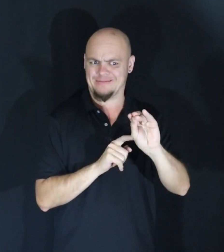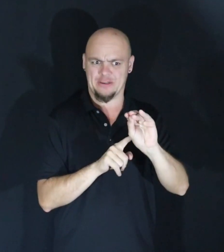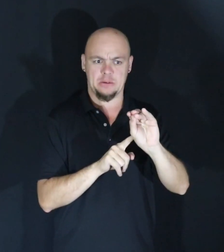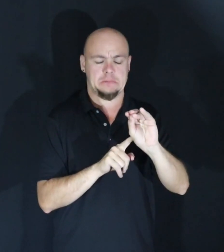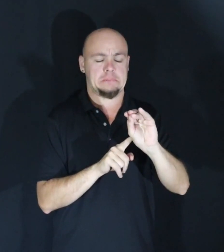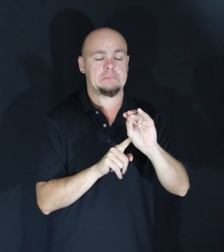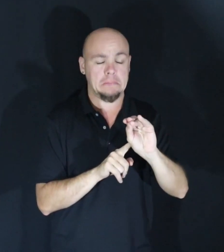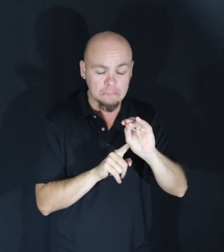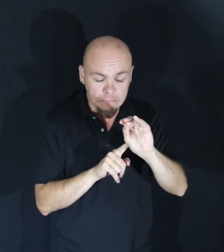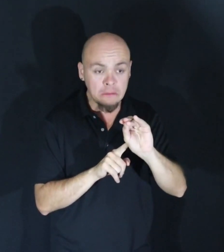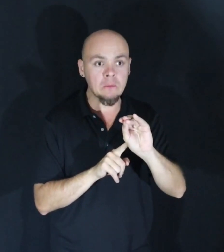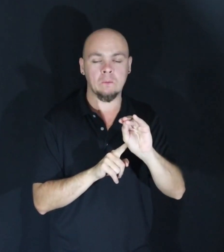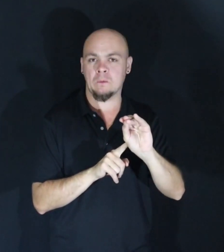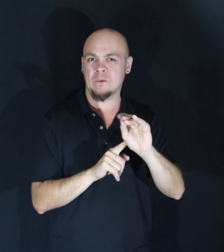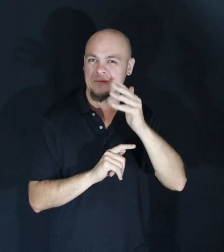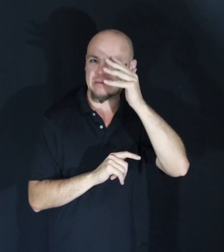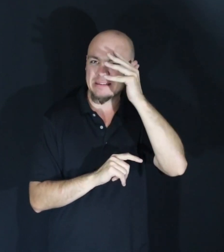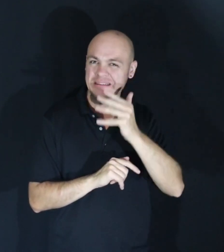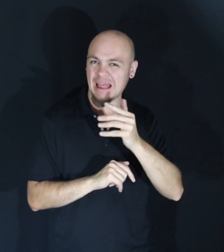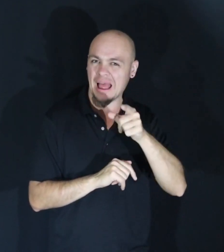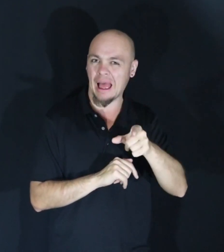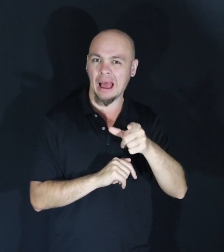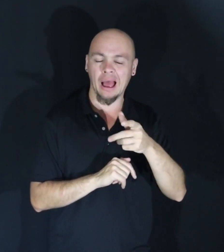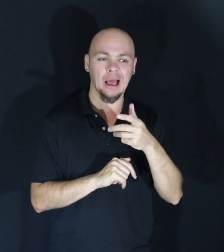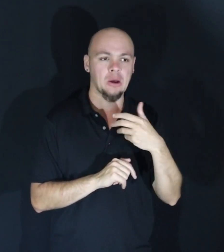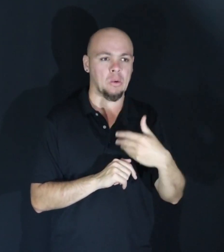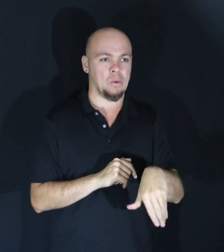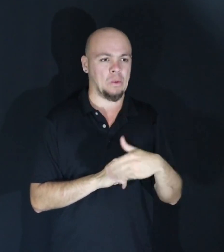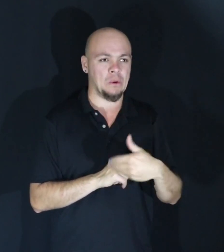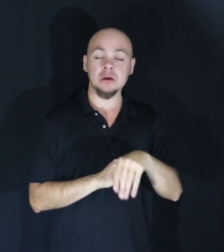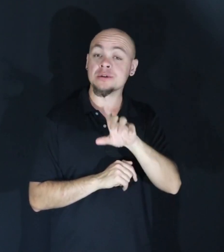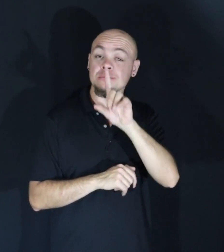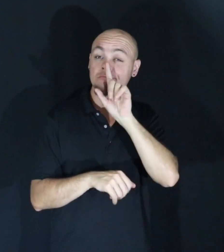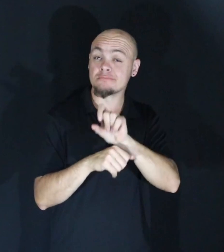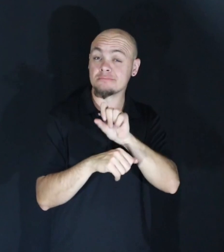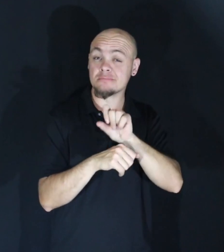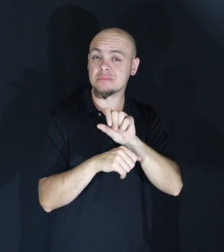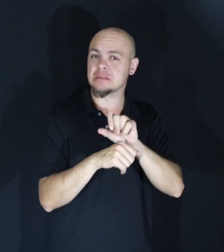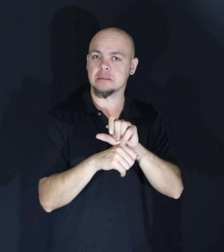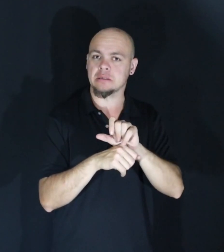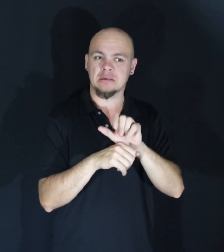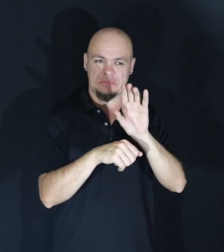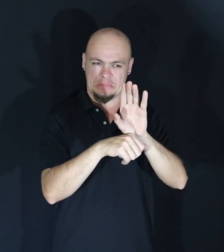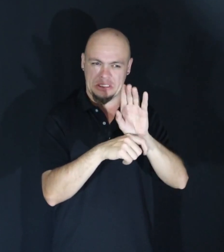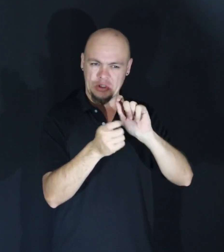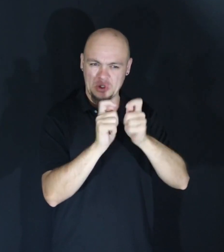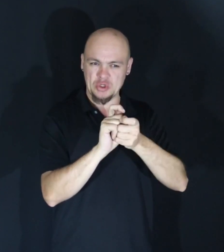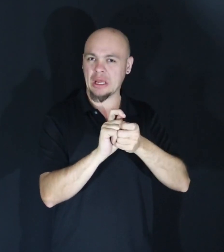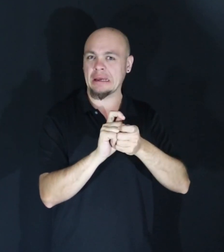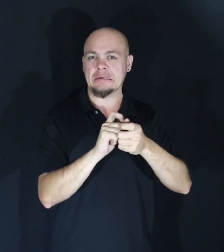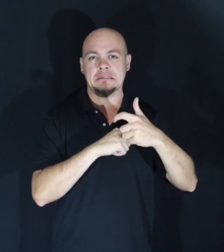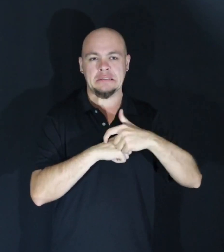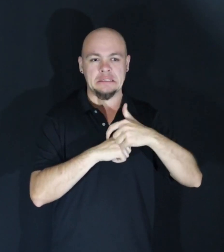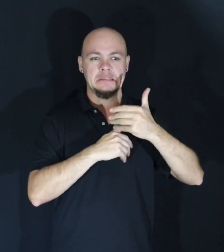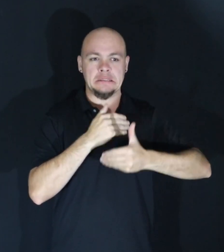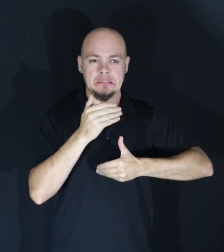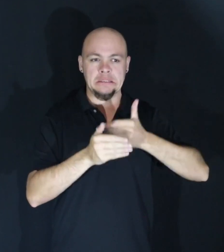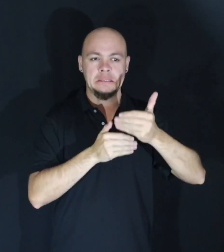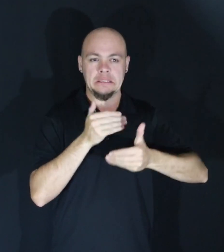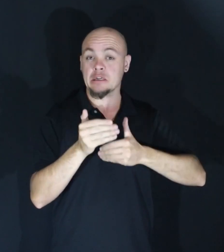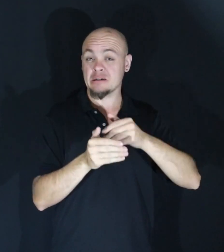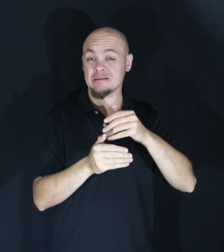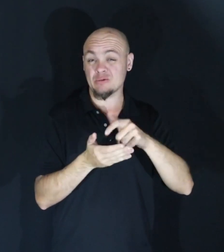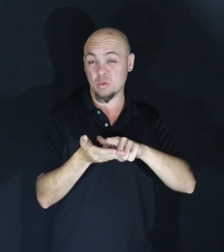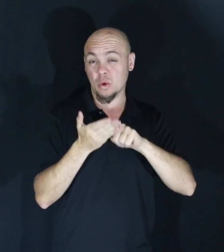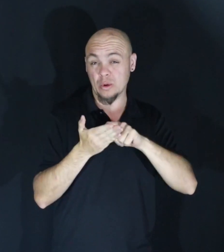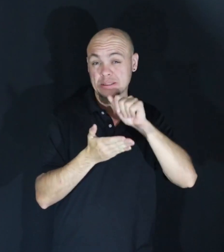me with sadness. The reality is that it takes time to change businesses. We require patience. And it